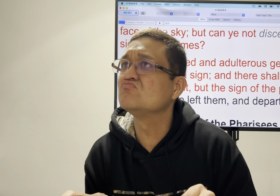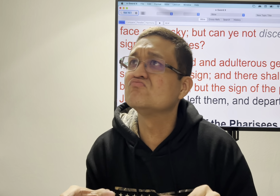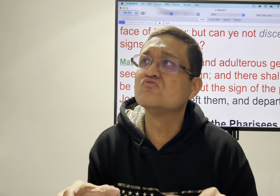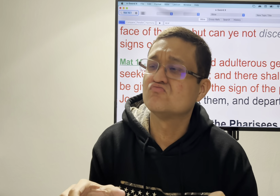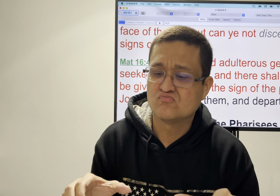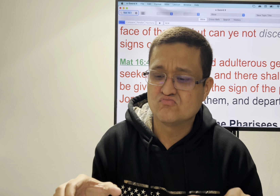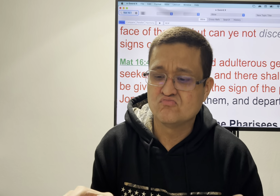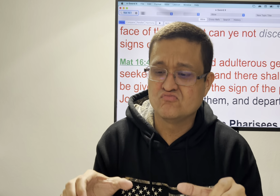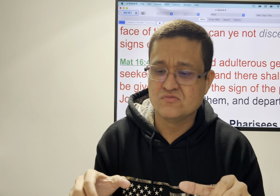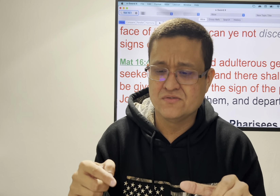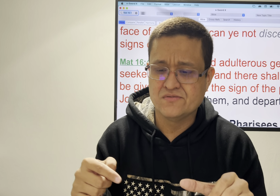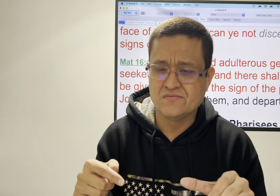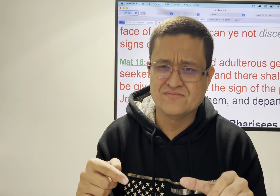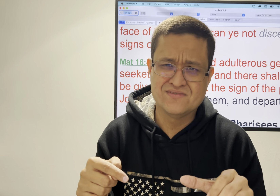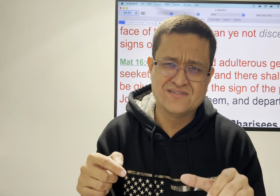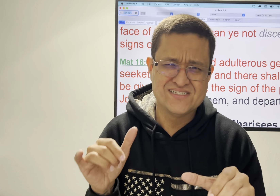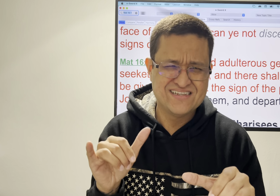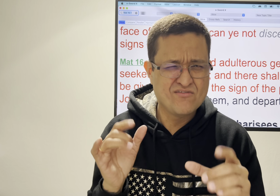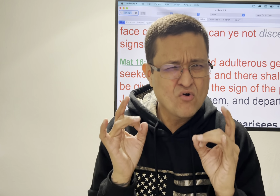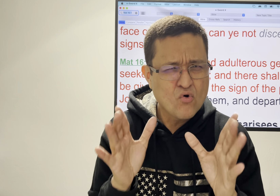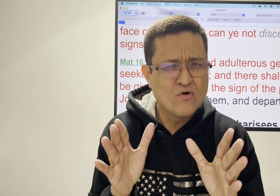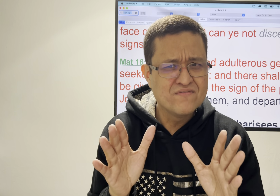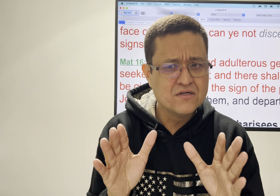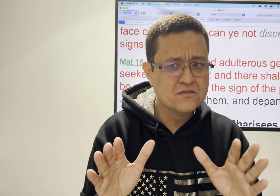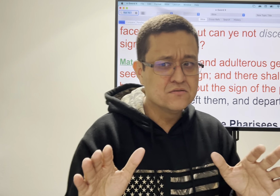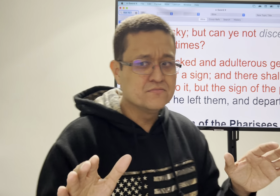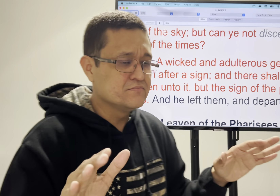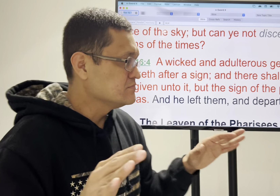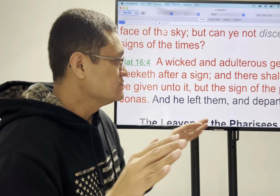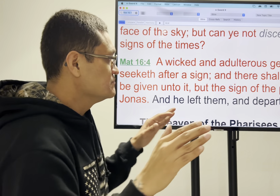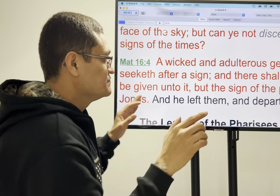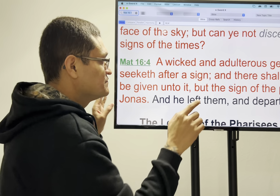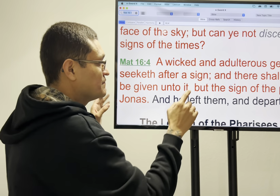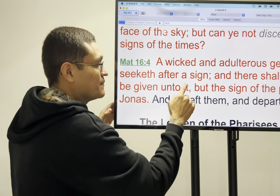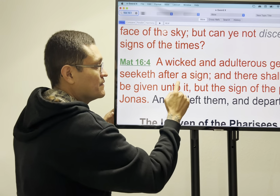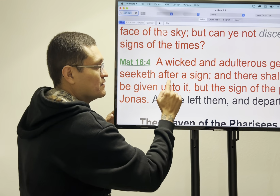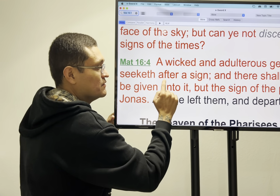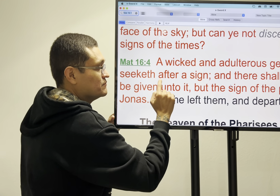And you know that the end time is coming, but you still decide to do wicked and evil.